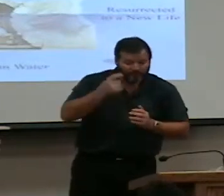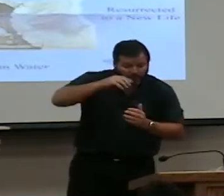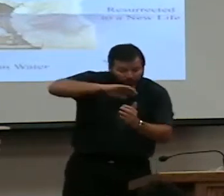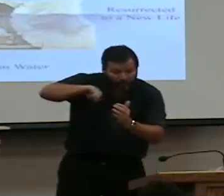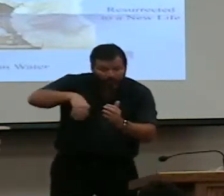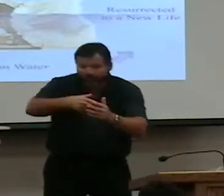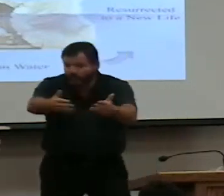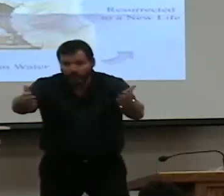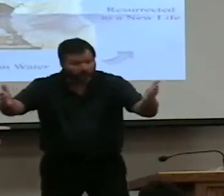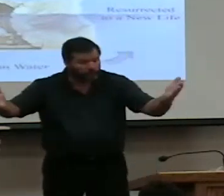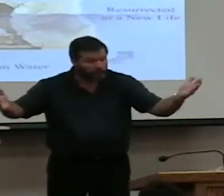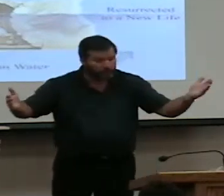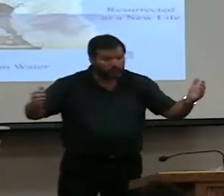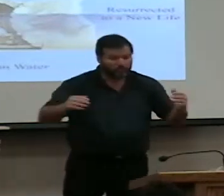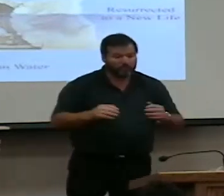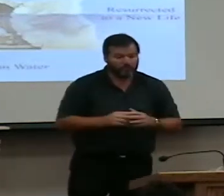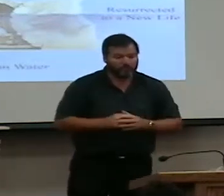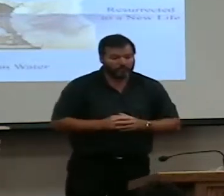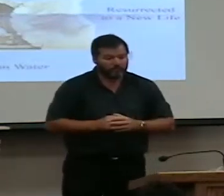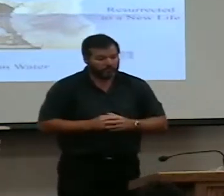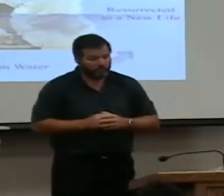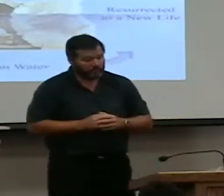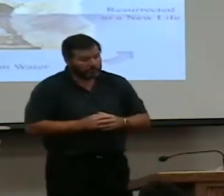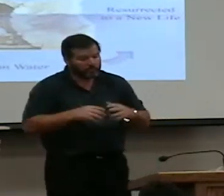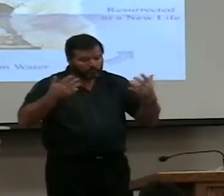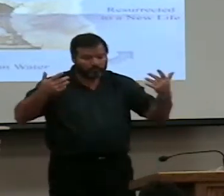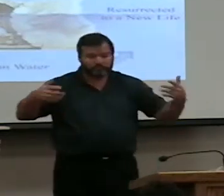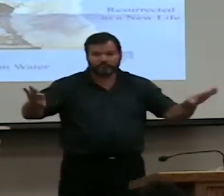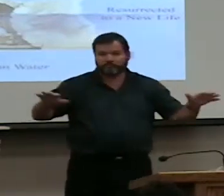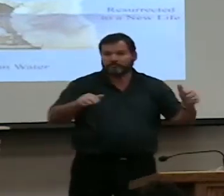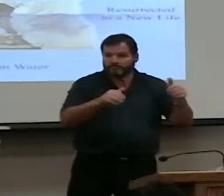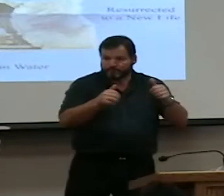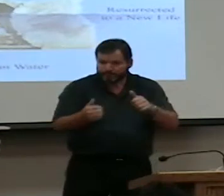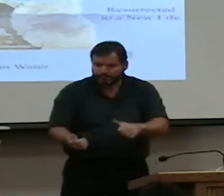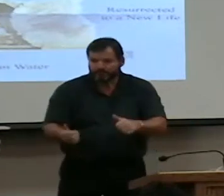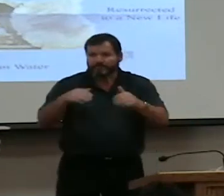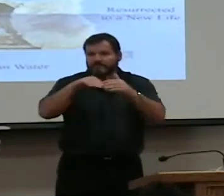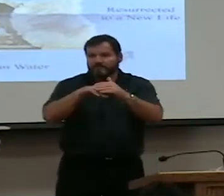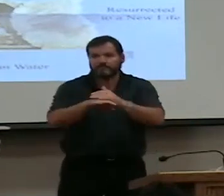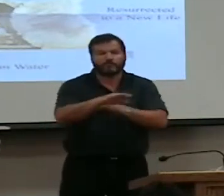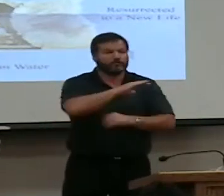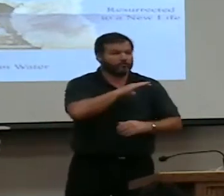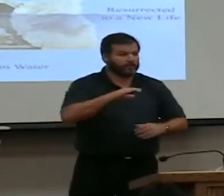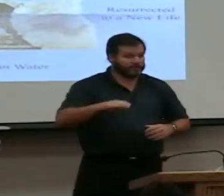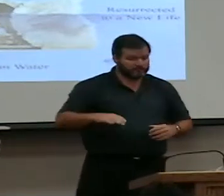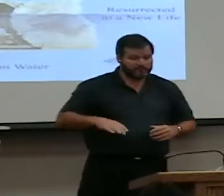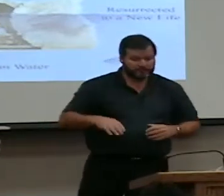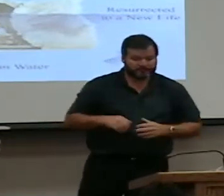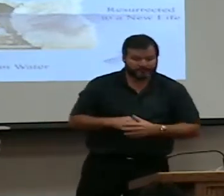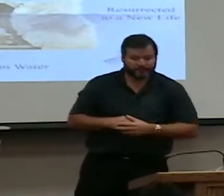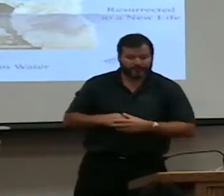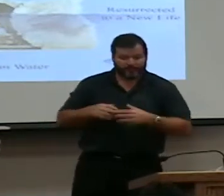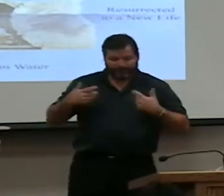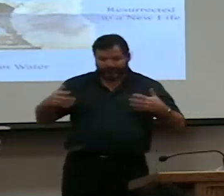For all of us have been baptized into Christ.